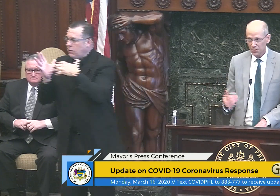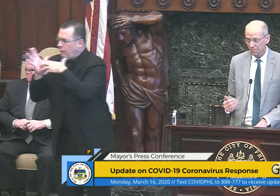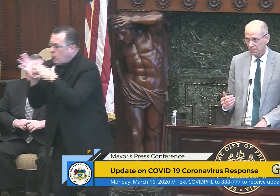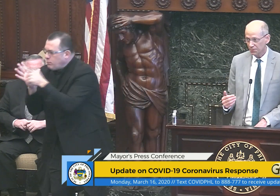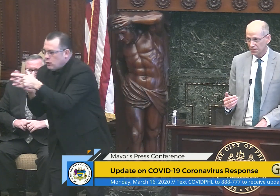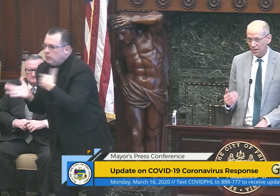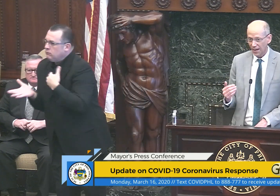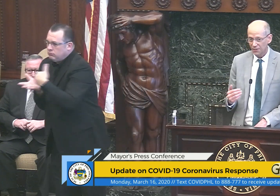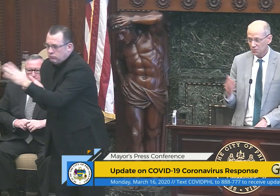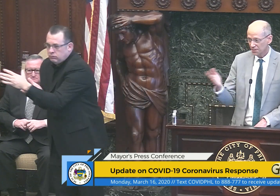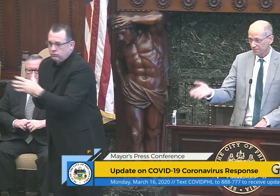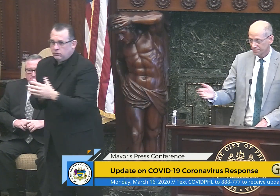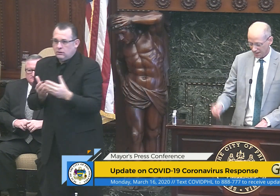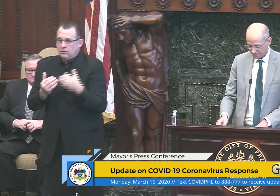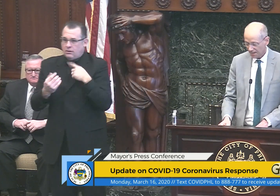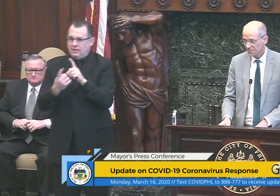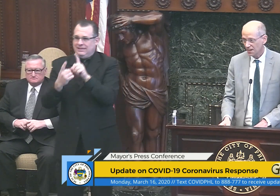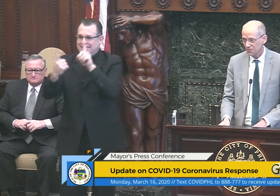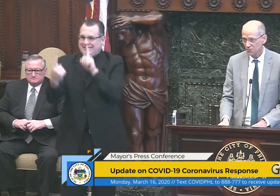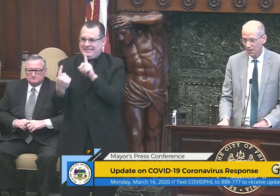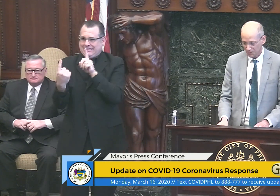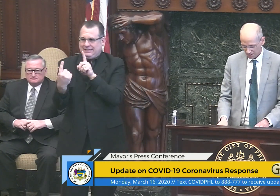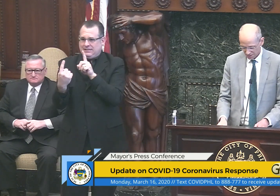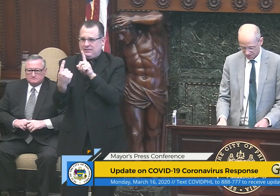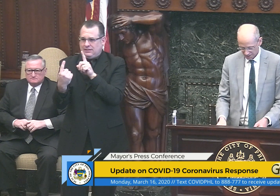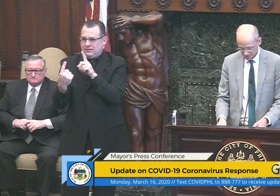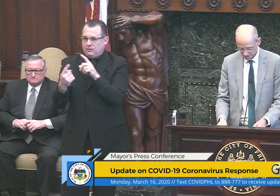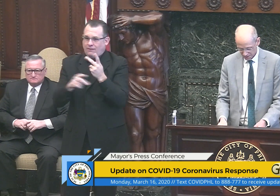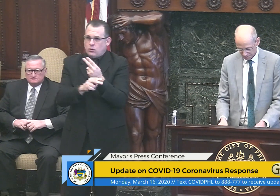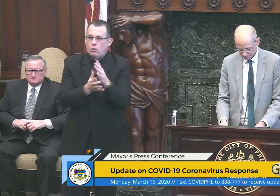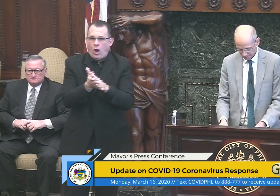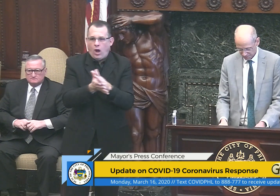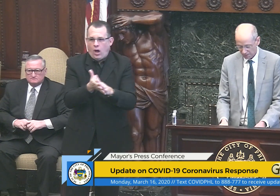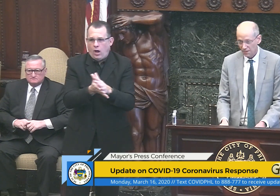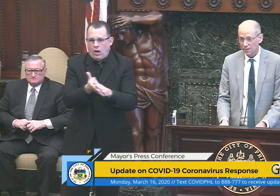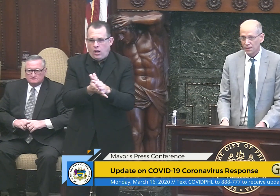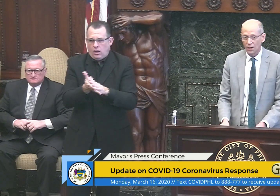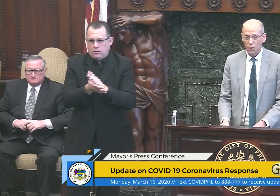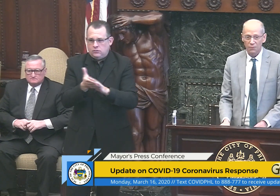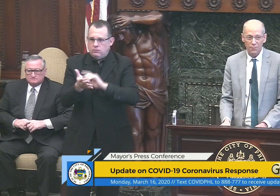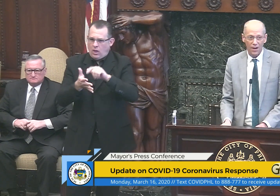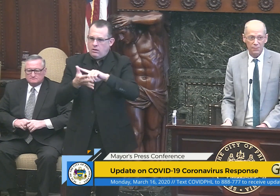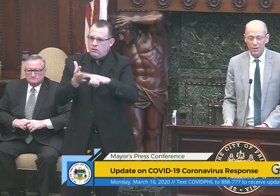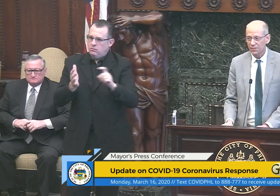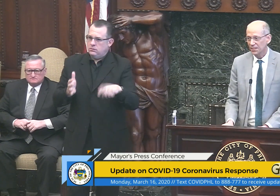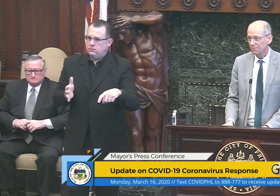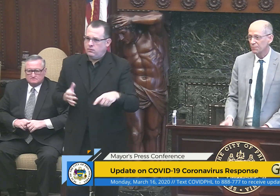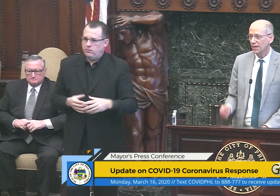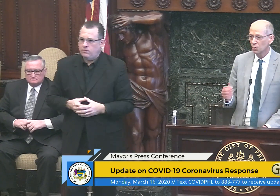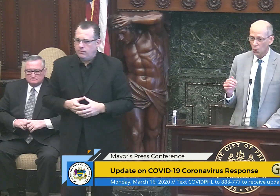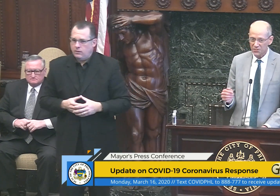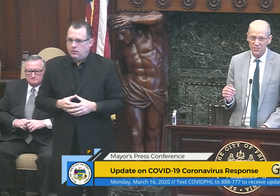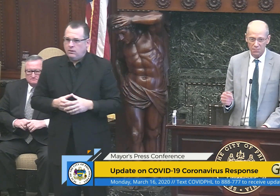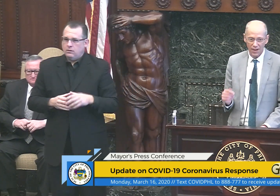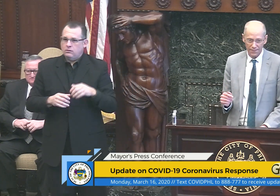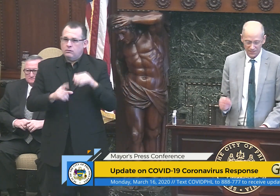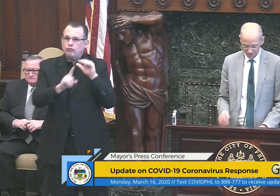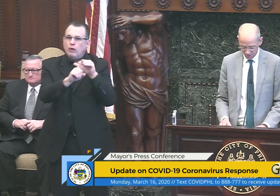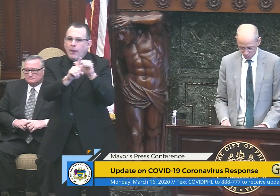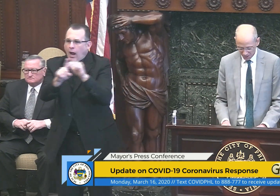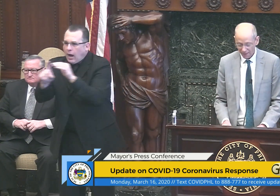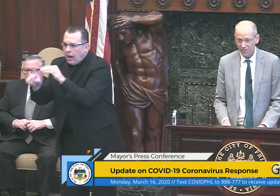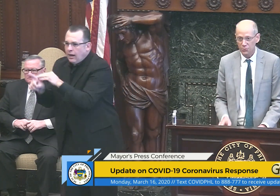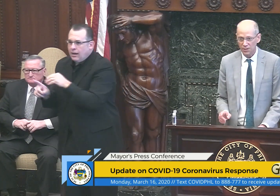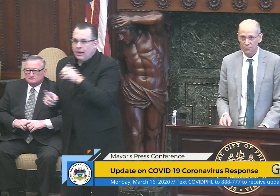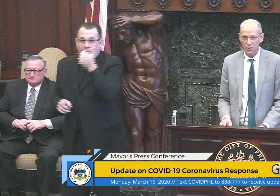distance between people, and using hand sanitizer, as we did here. I want to remind the public that if people have questions about